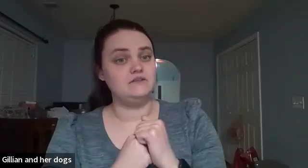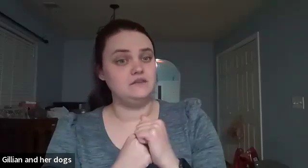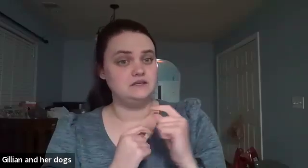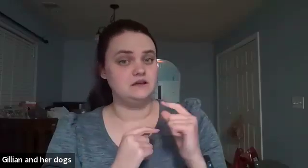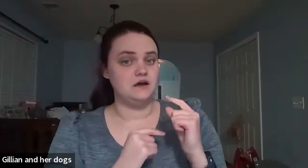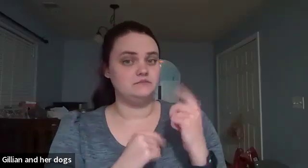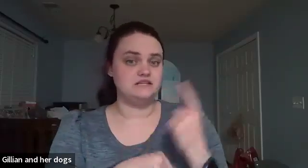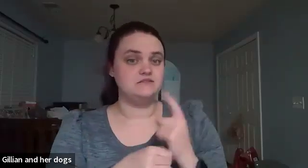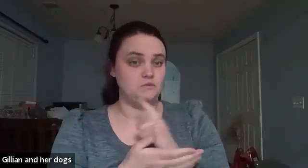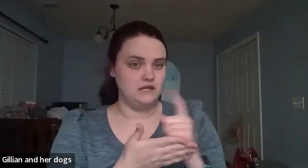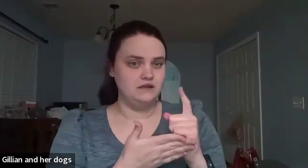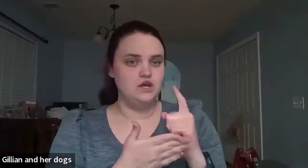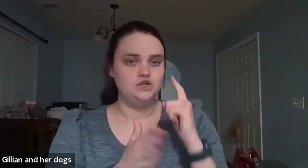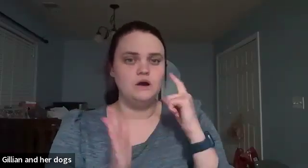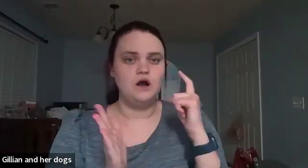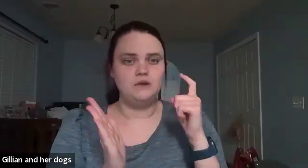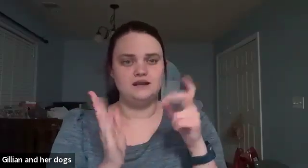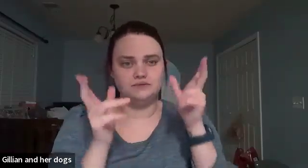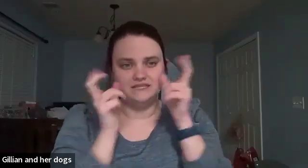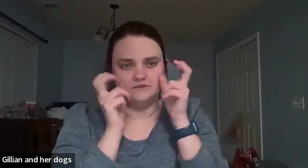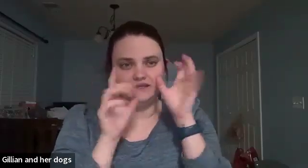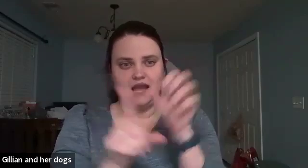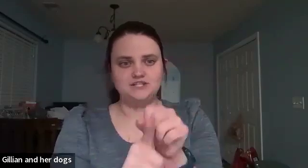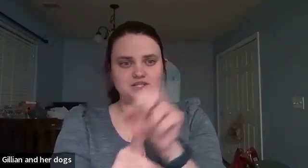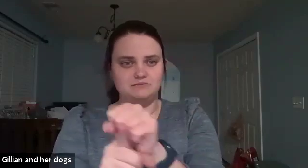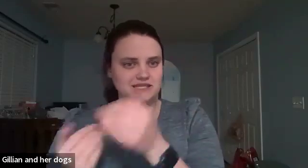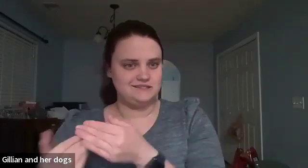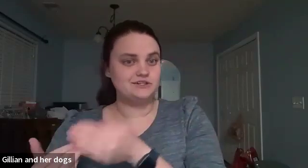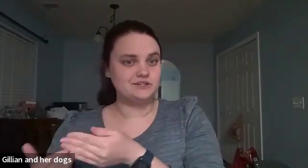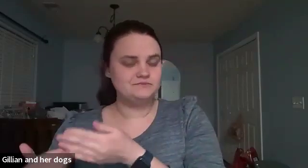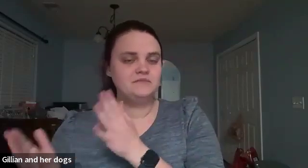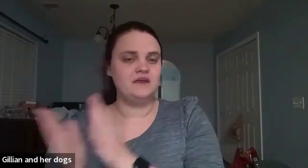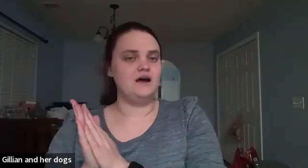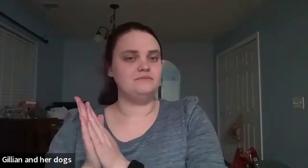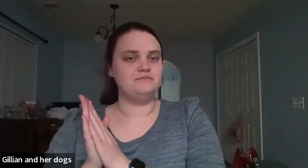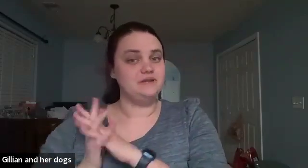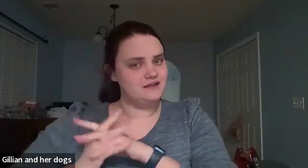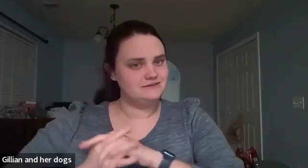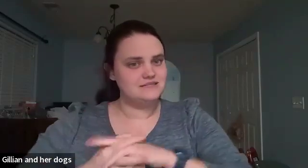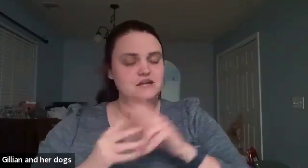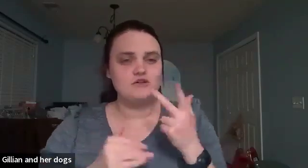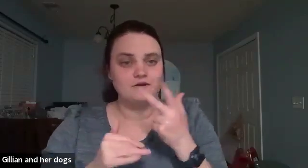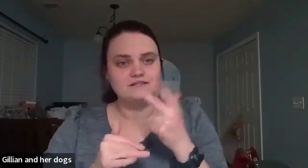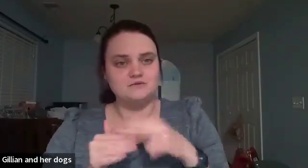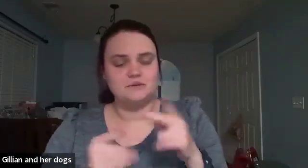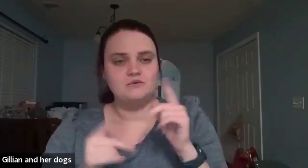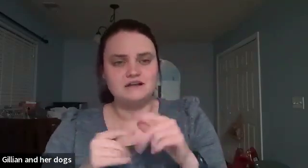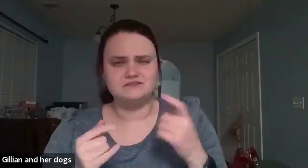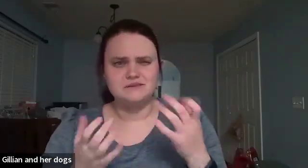signing the days of the week, you'll help kind of receptively catch them easier. But yes, because I know they're very similar. People ask all the time,